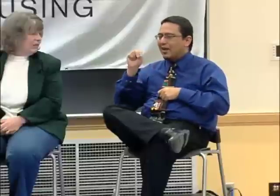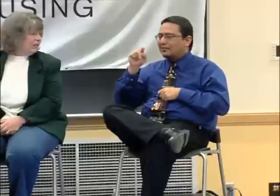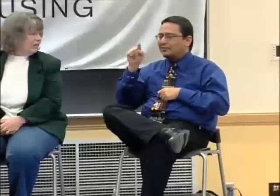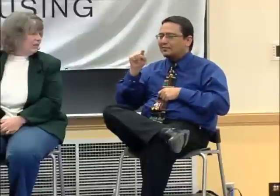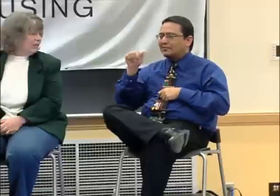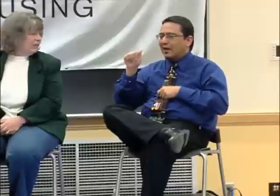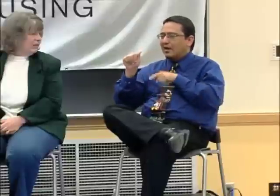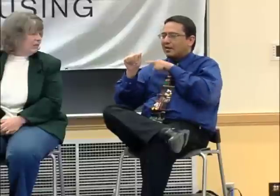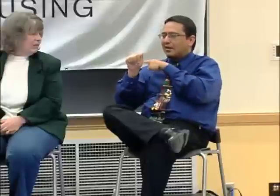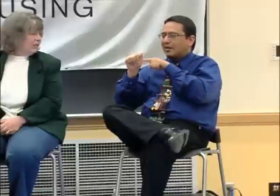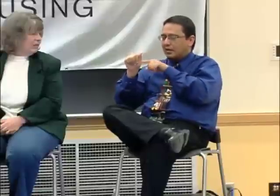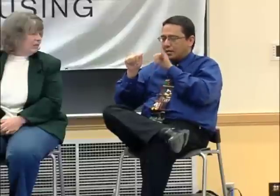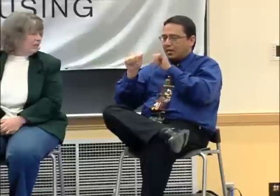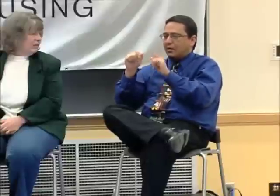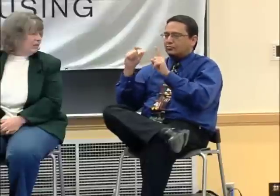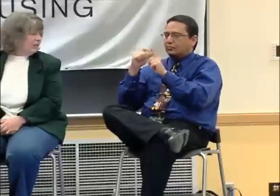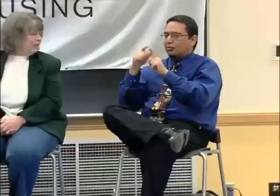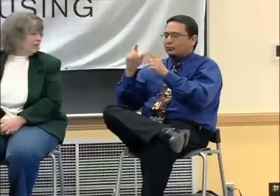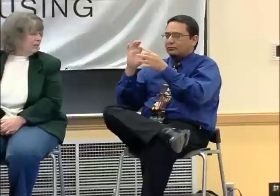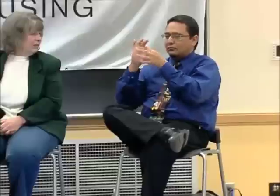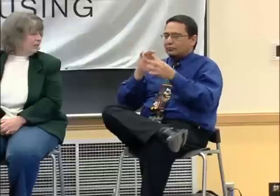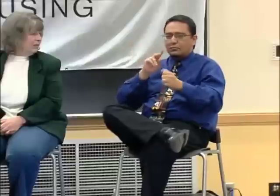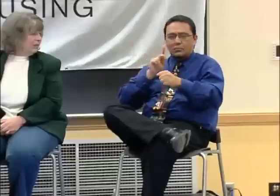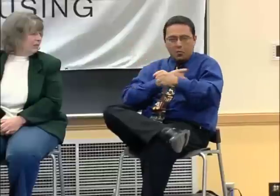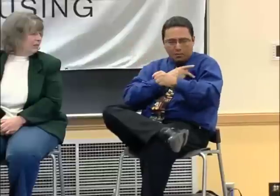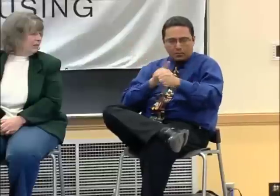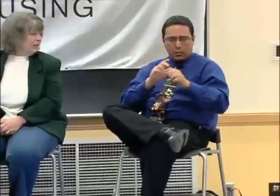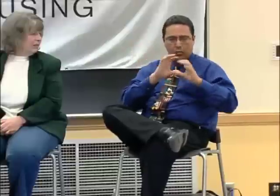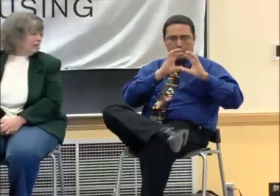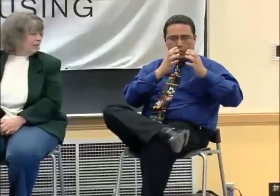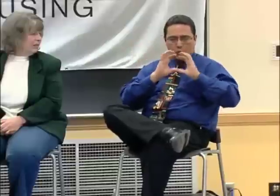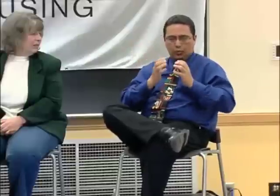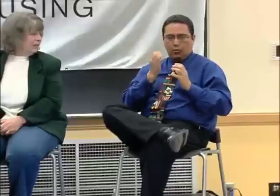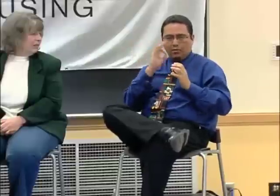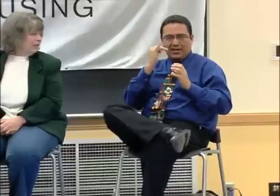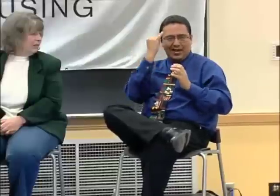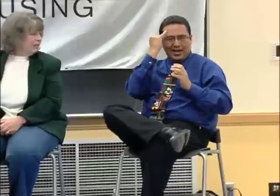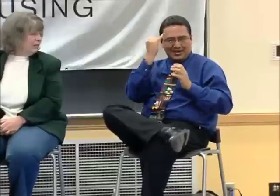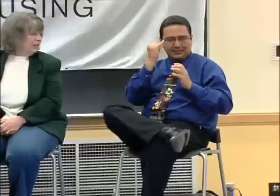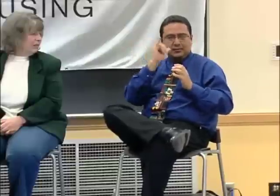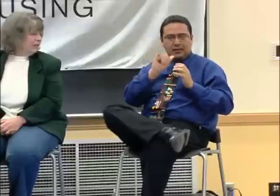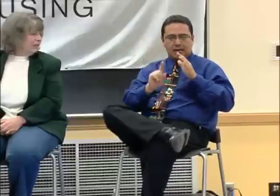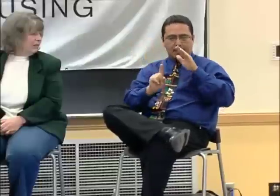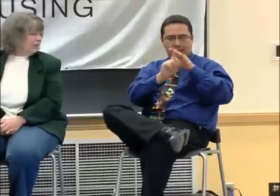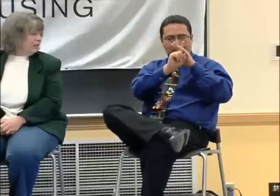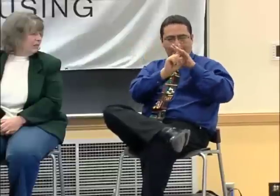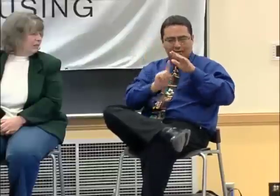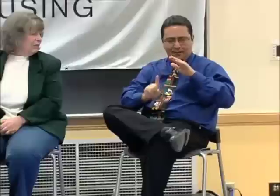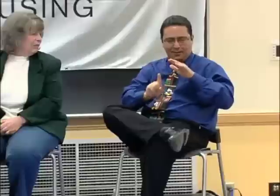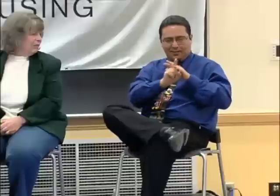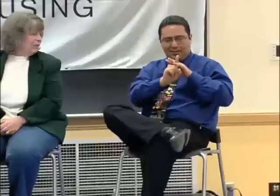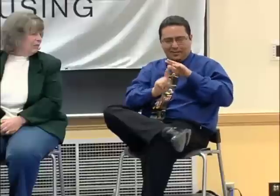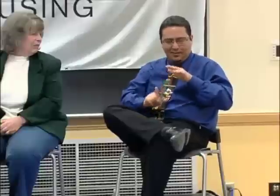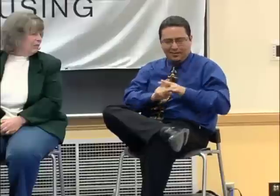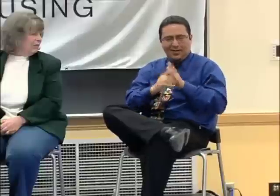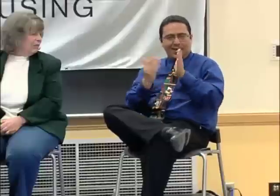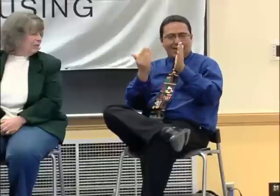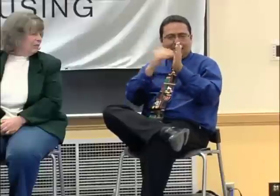example, the stanza. So the words of the poems, how they're put together and how the words